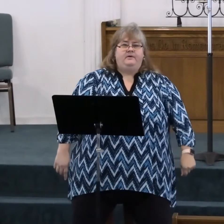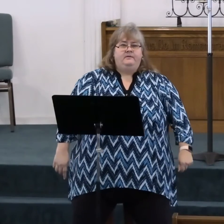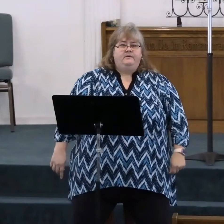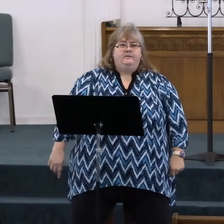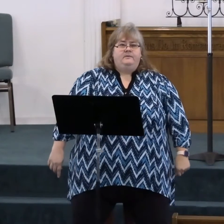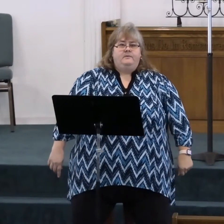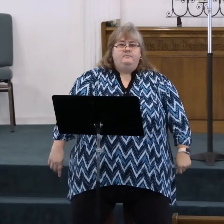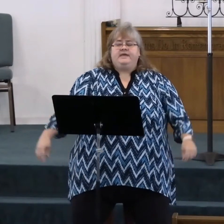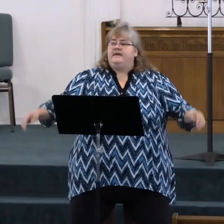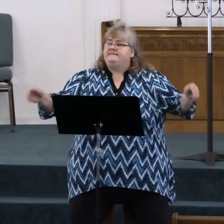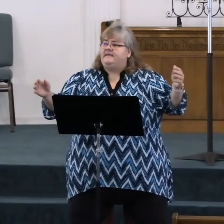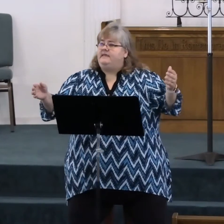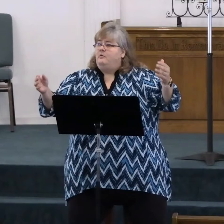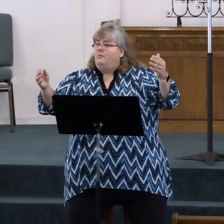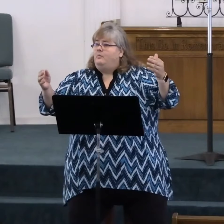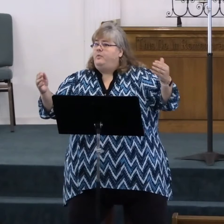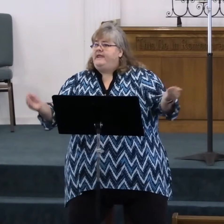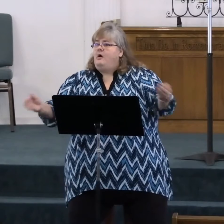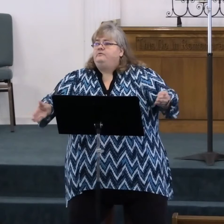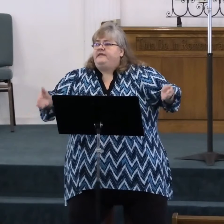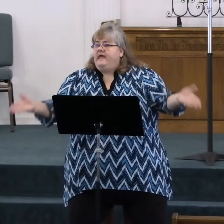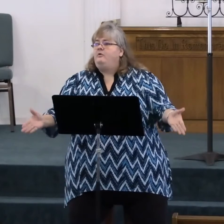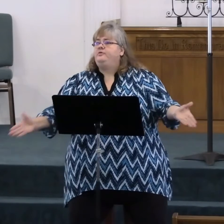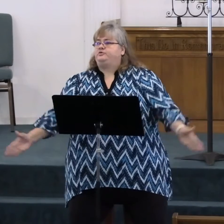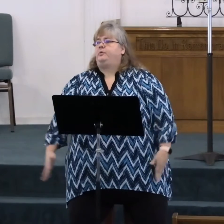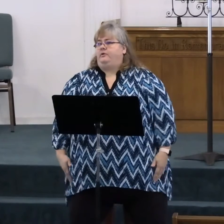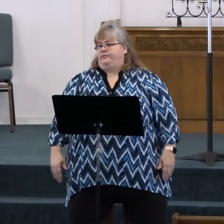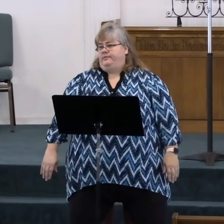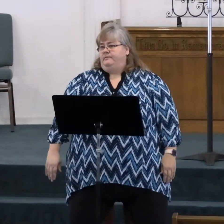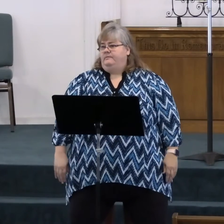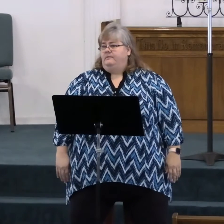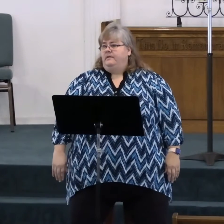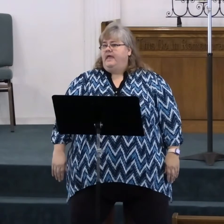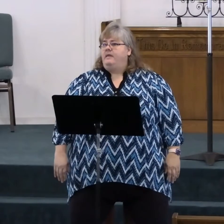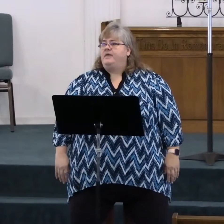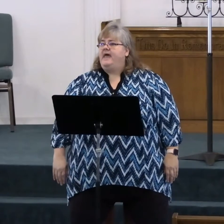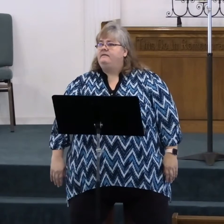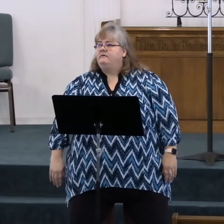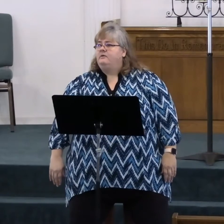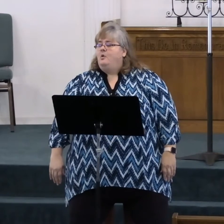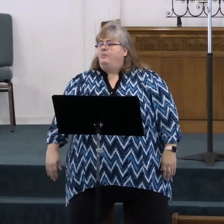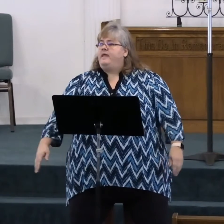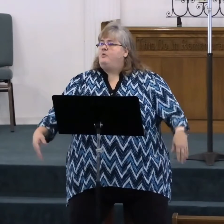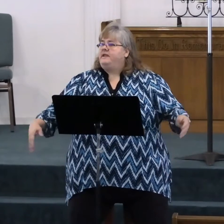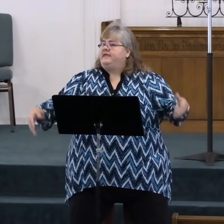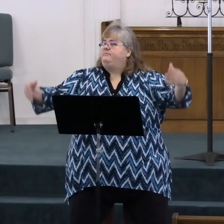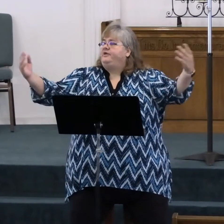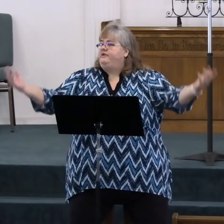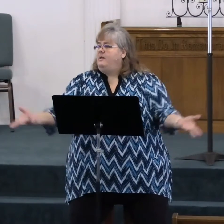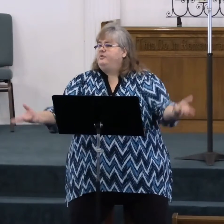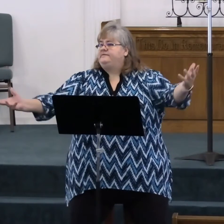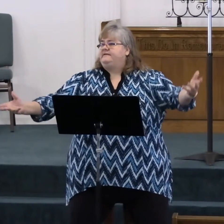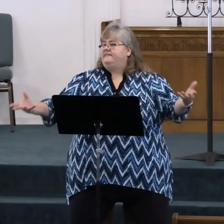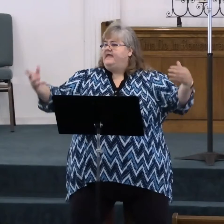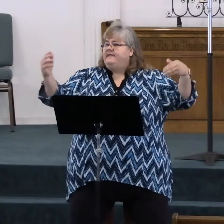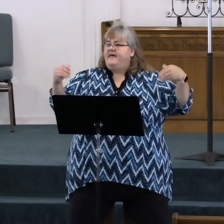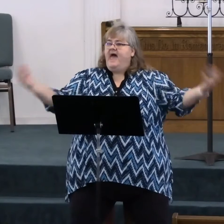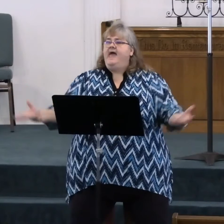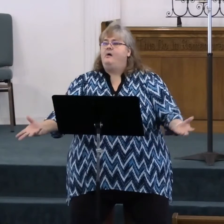Because, see, we don't tell the truth. Amen? We want to keep the numbers in the